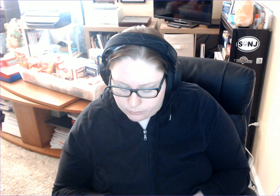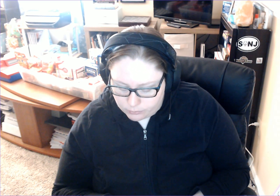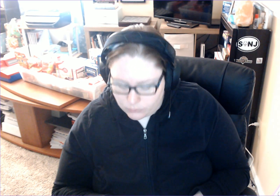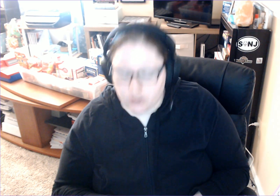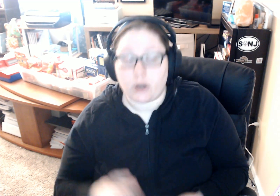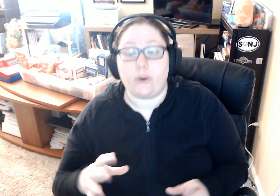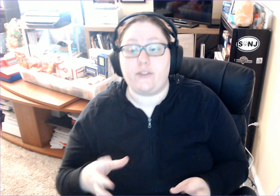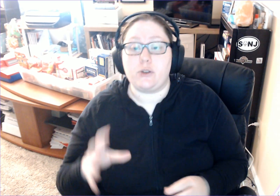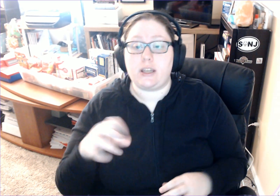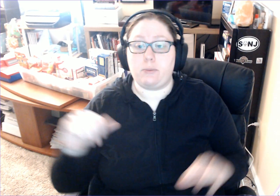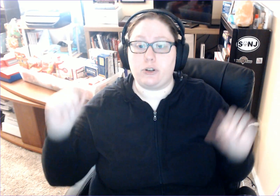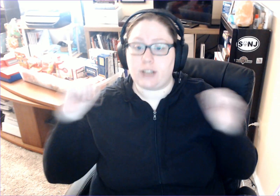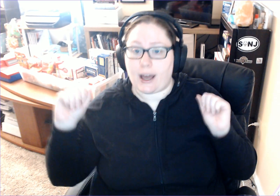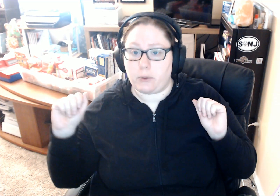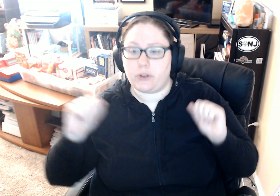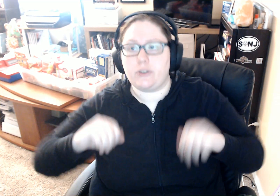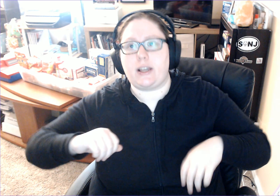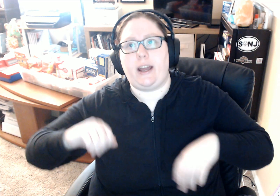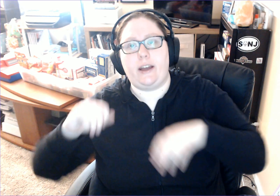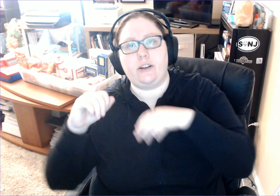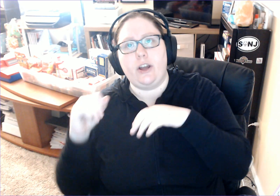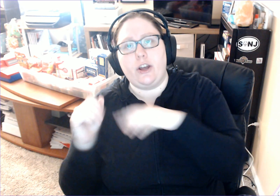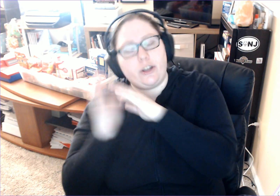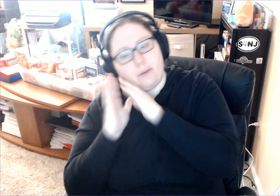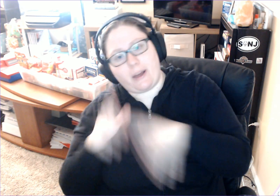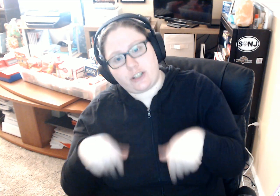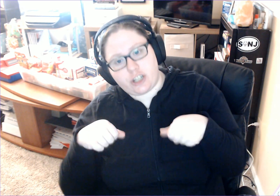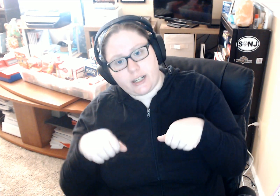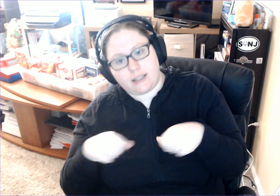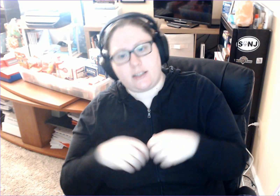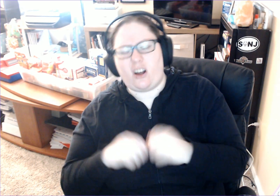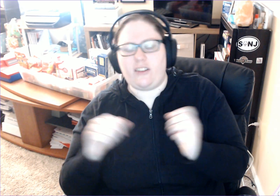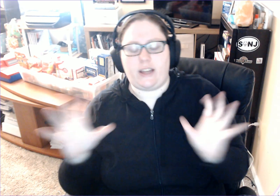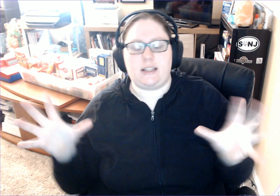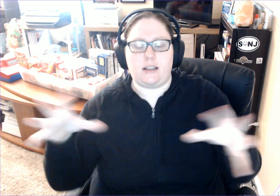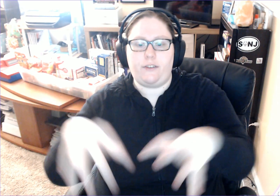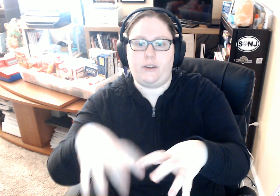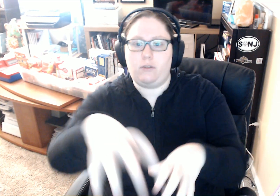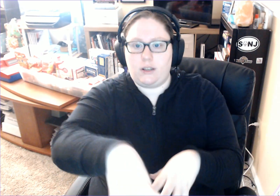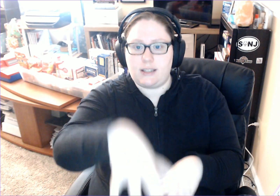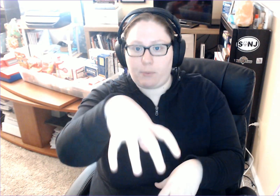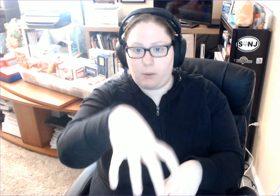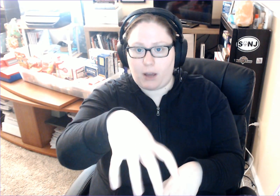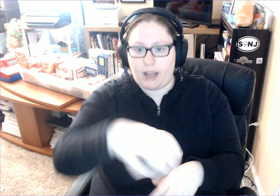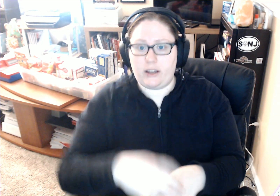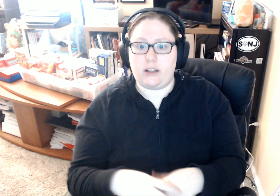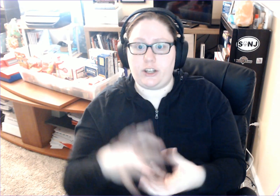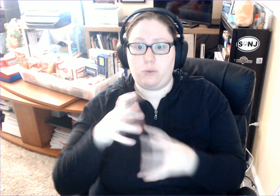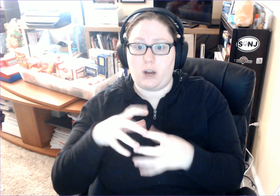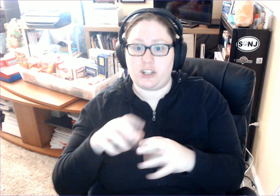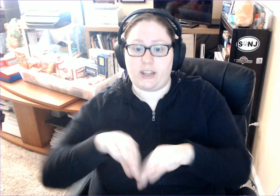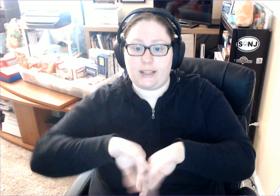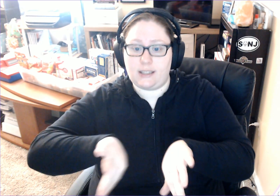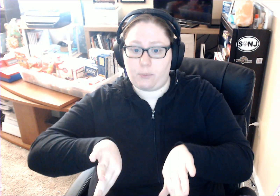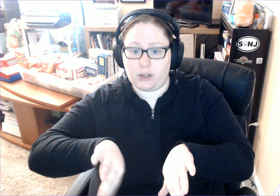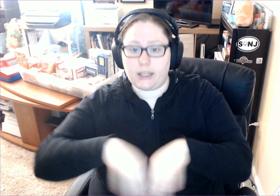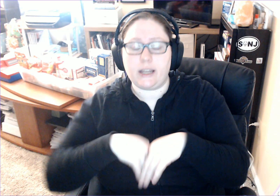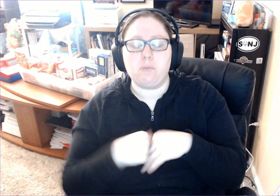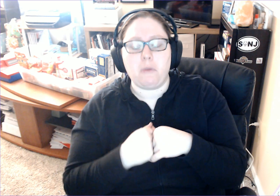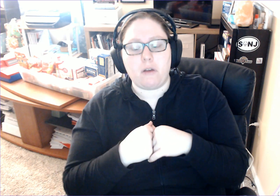So if you keep your towels and your bed sheets and all of that stuff in a separate pile and you wash that separately, then